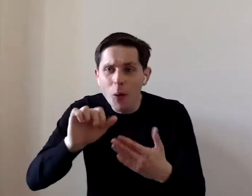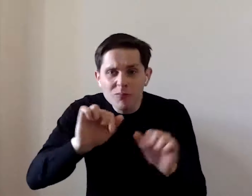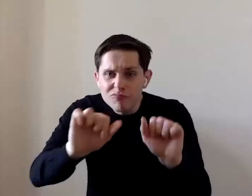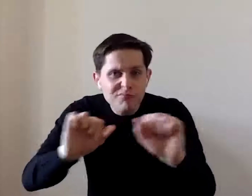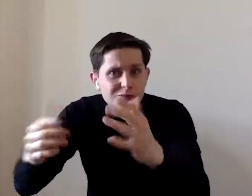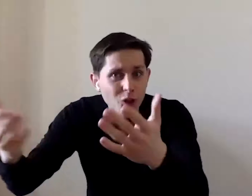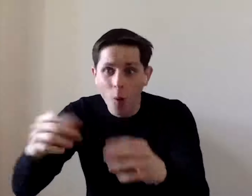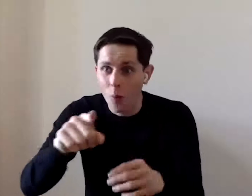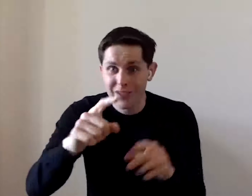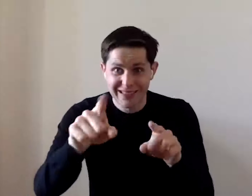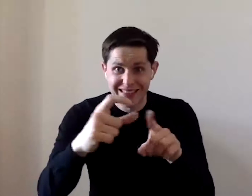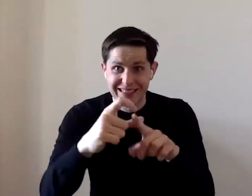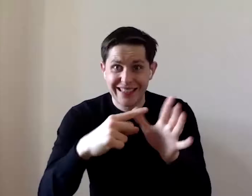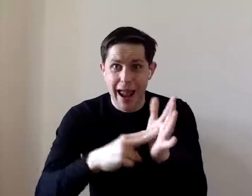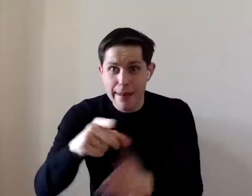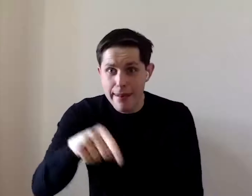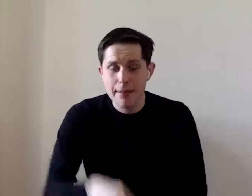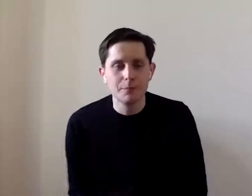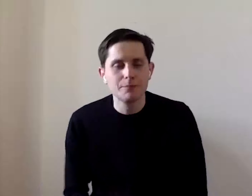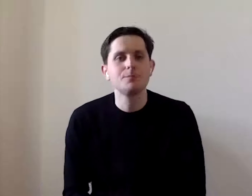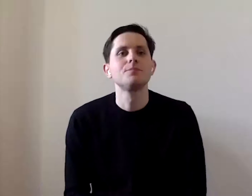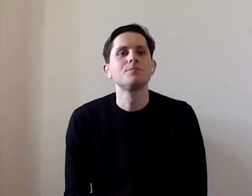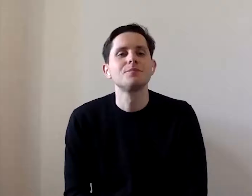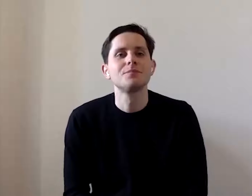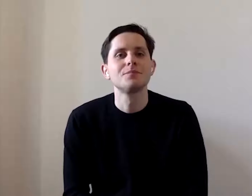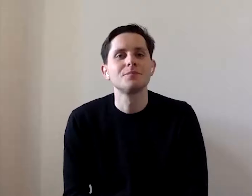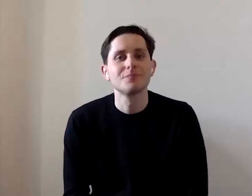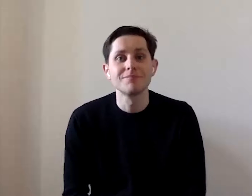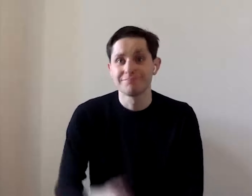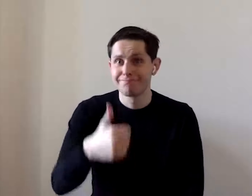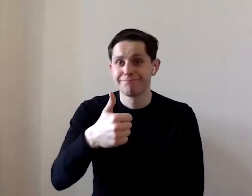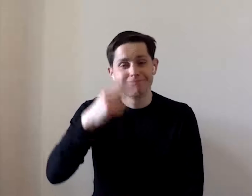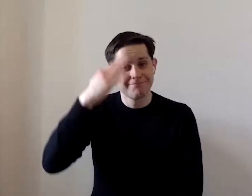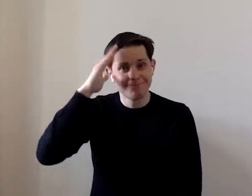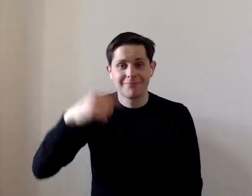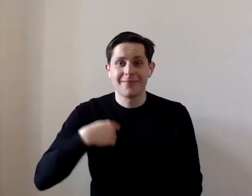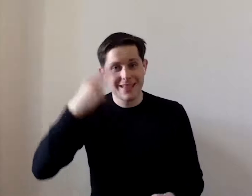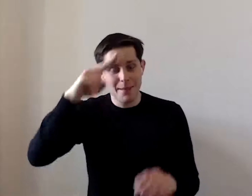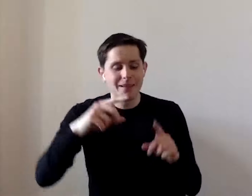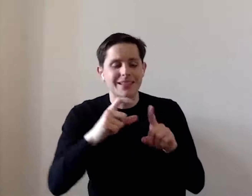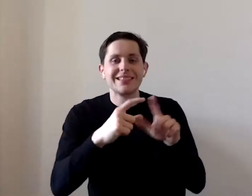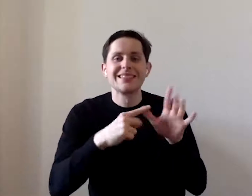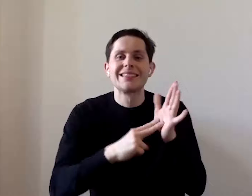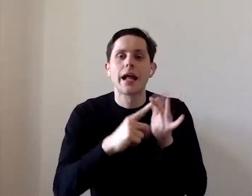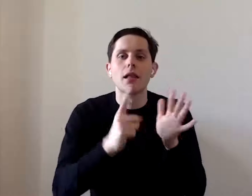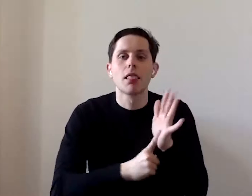introductions, just so we know a little bit more about them. Dan, would you like to go first? Yeah, thank you very much. So hi, I'm